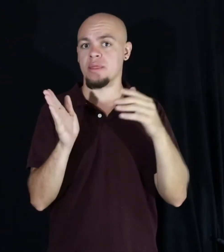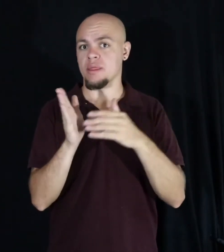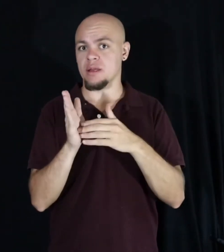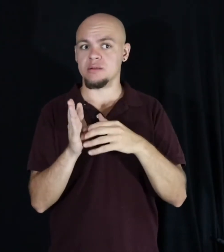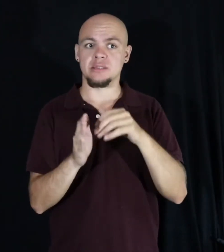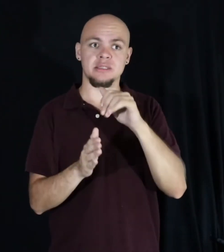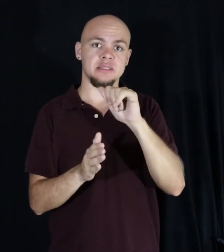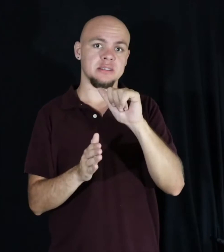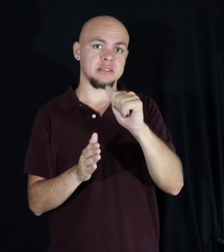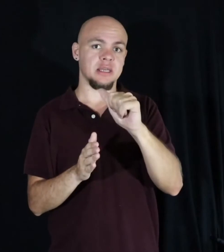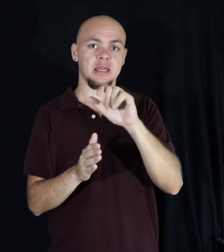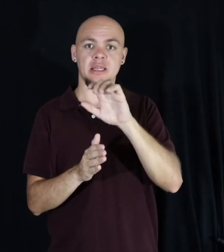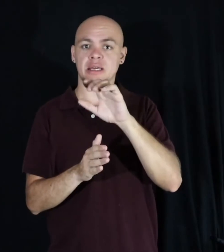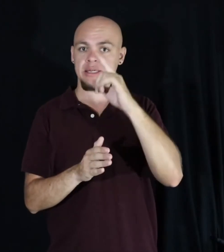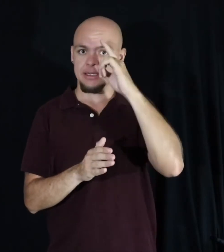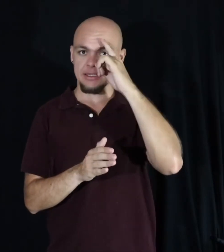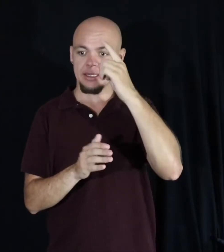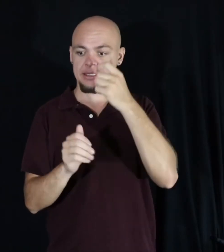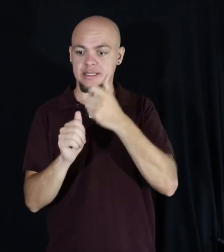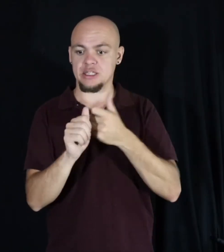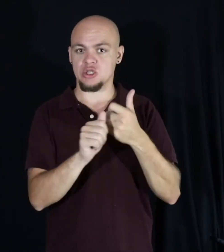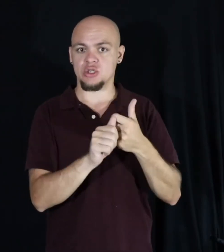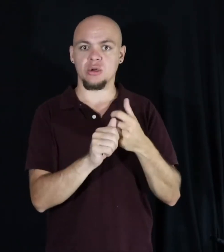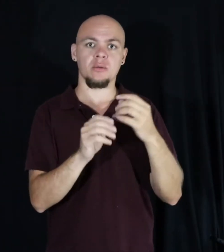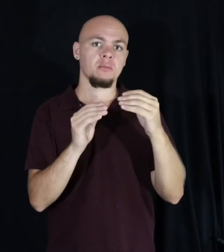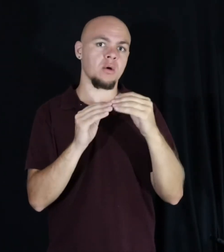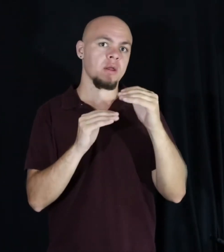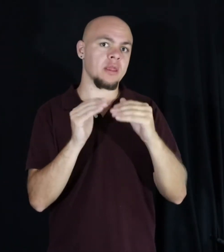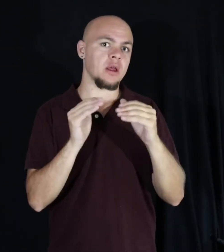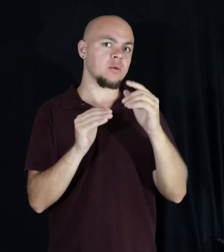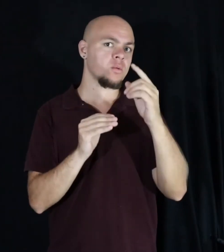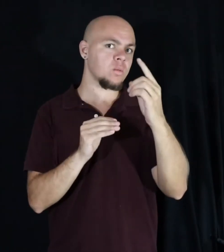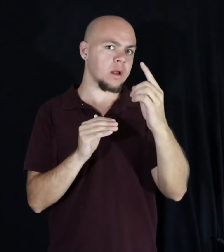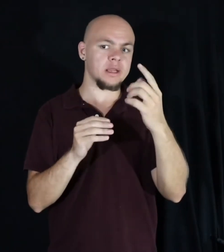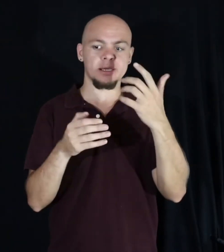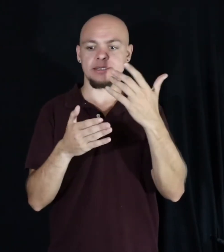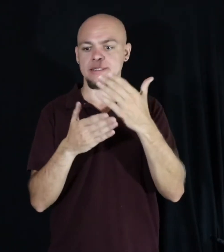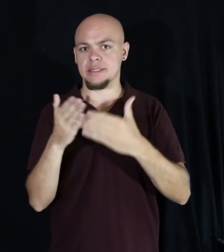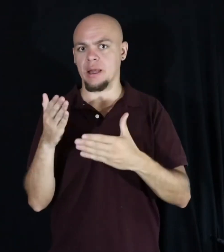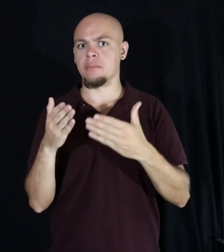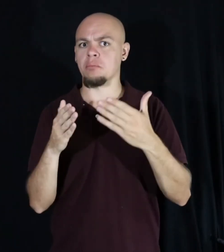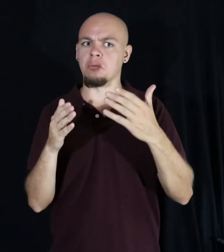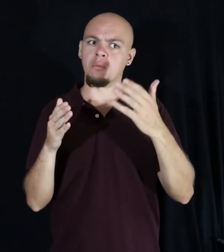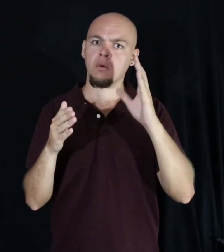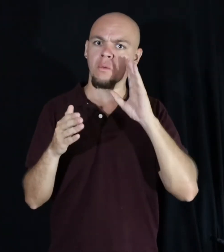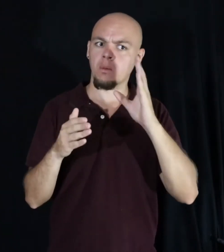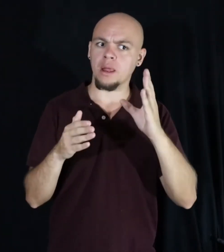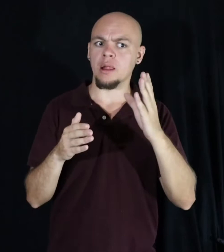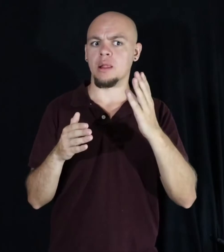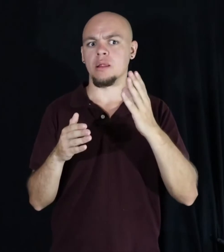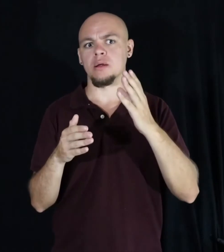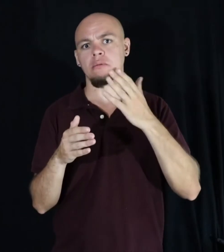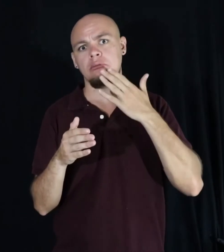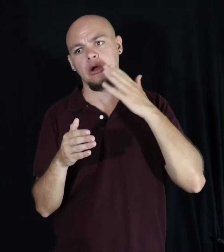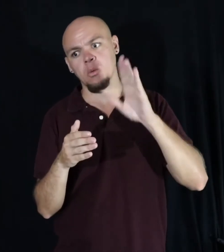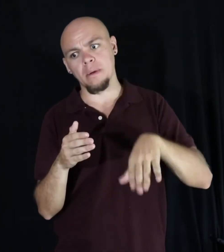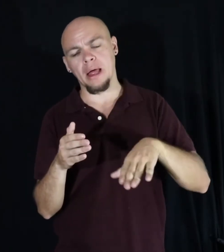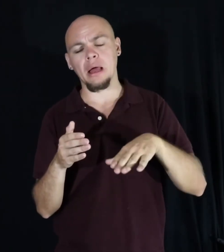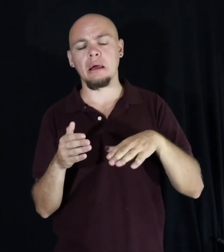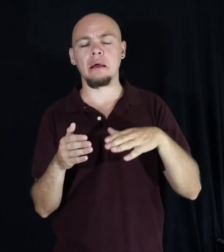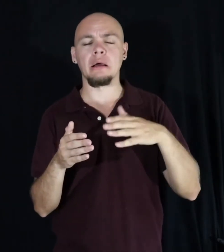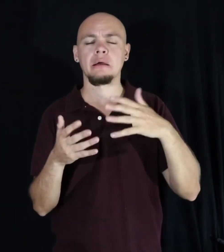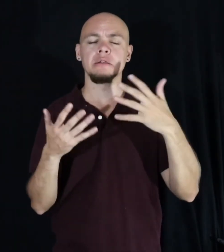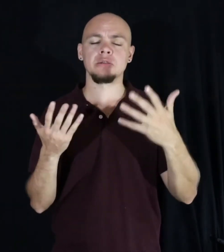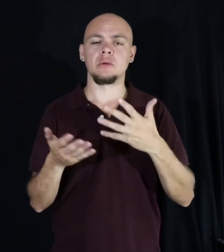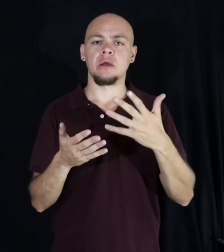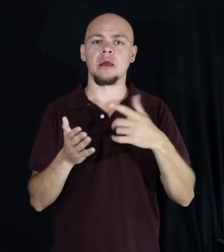10 cents each, you have to do more than one summary for each of those talks, because some of them will probably, or are really bad. So I would